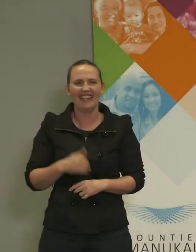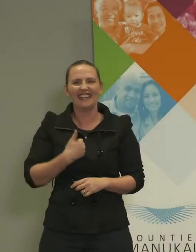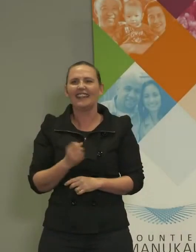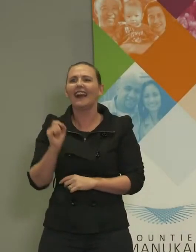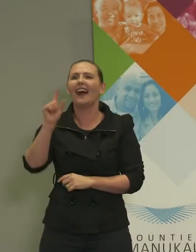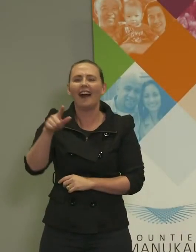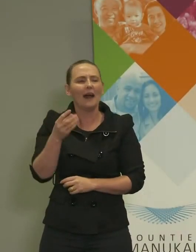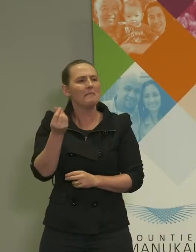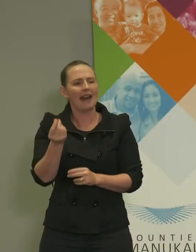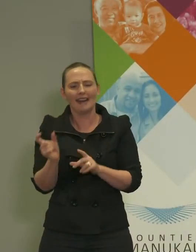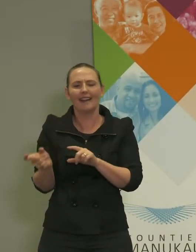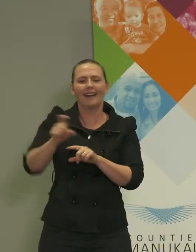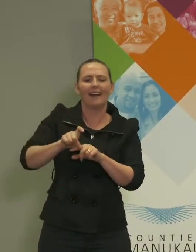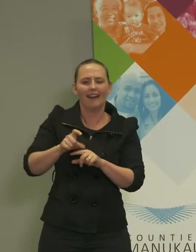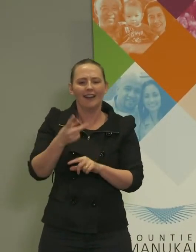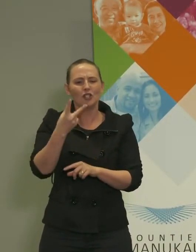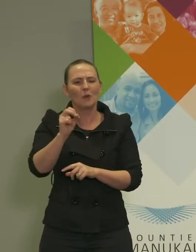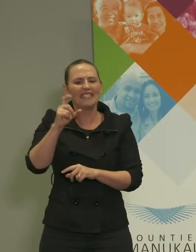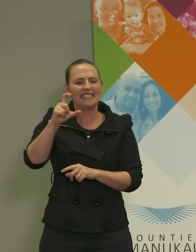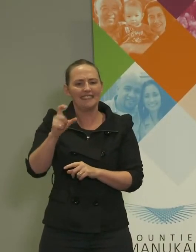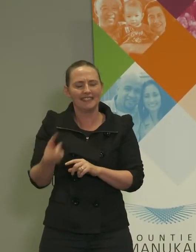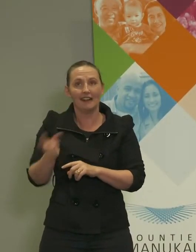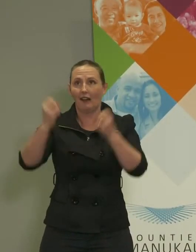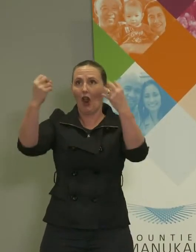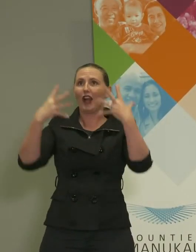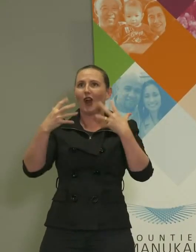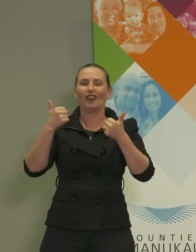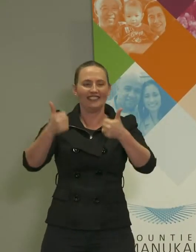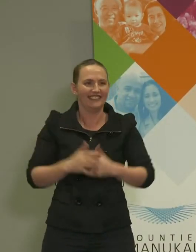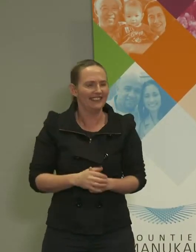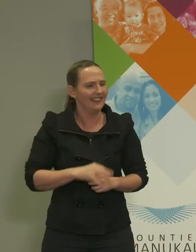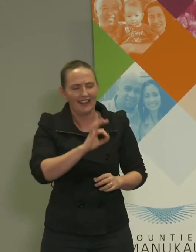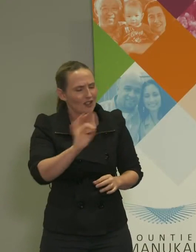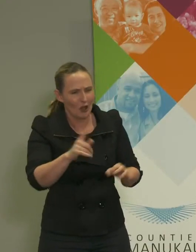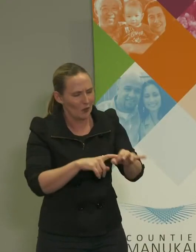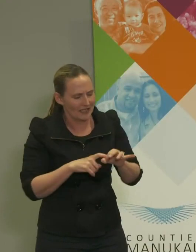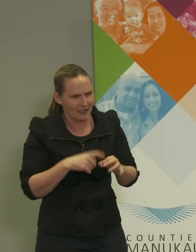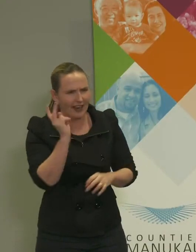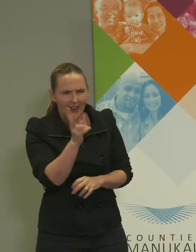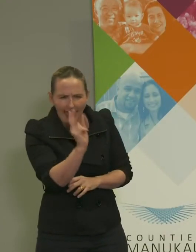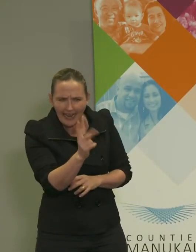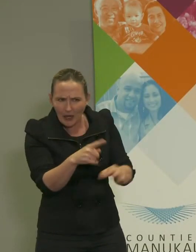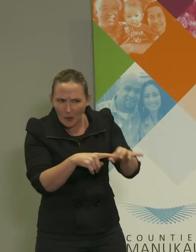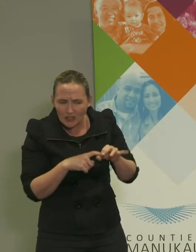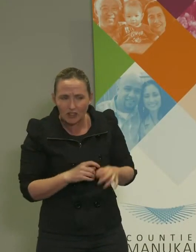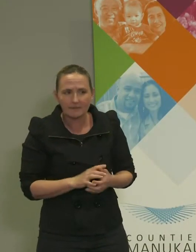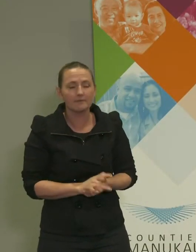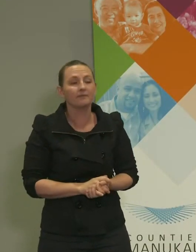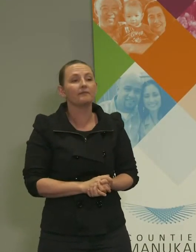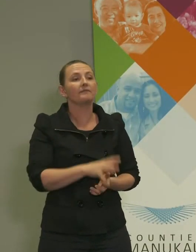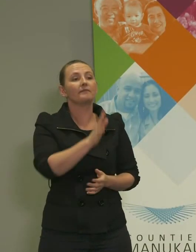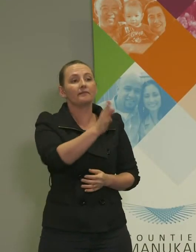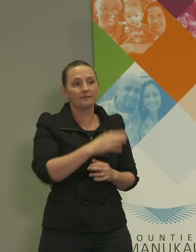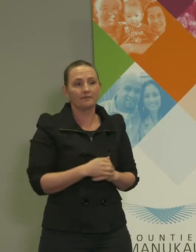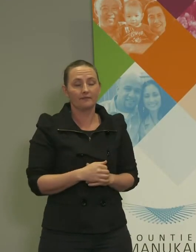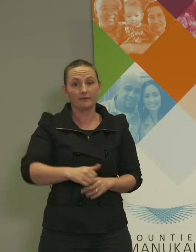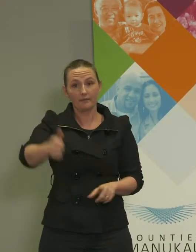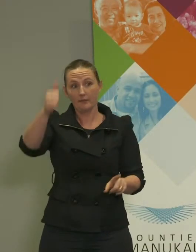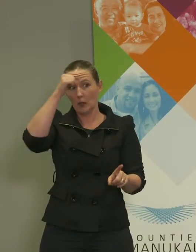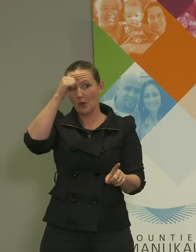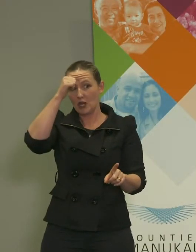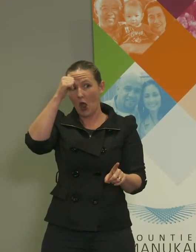Yeah, it wasn't the question. So do you want to run through that again? So I lost track of one. So we know